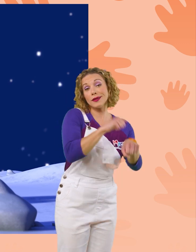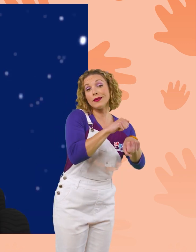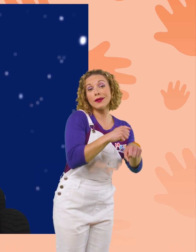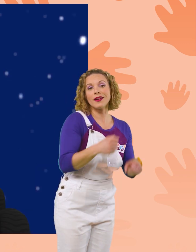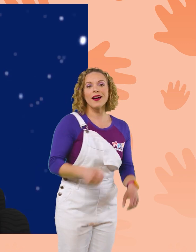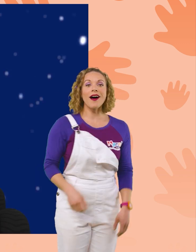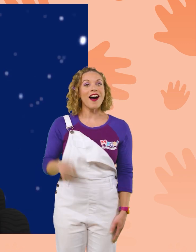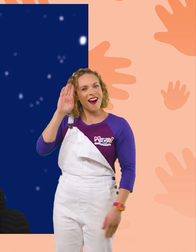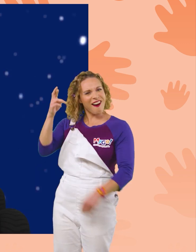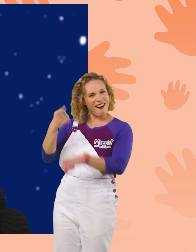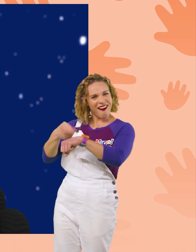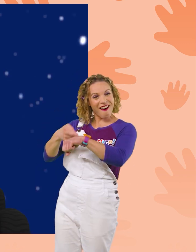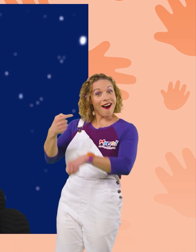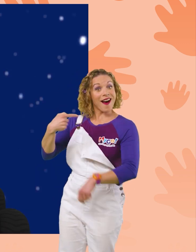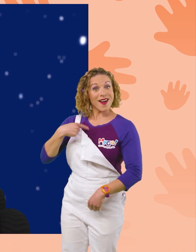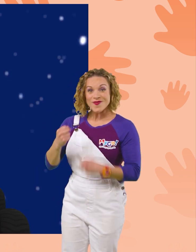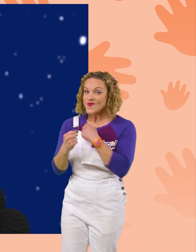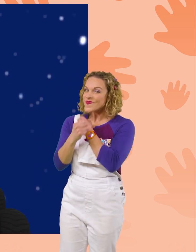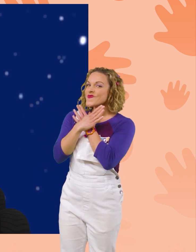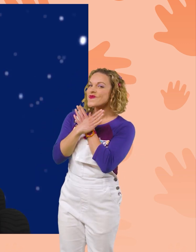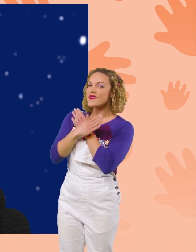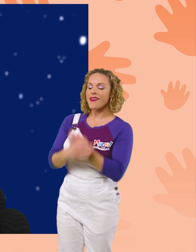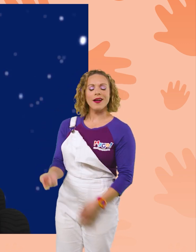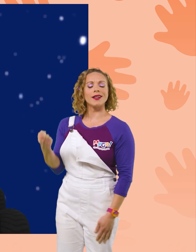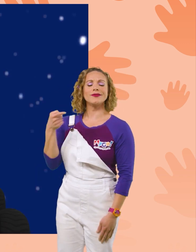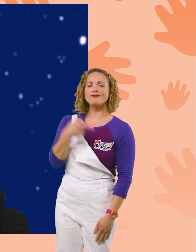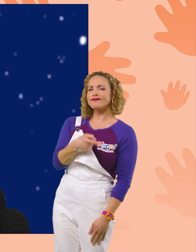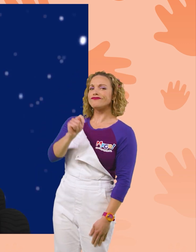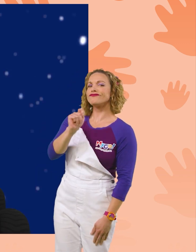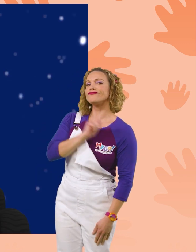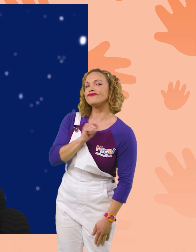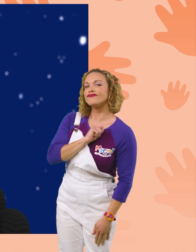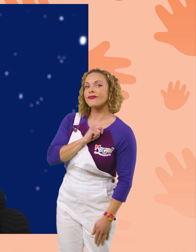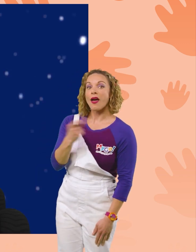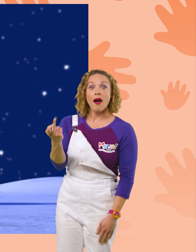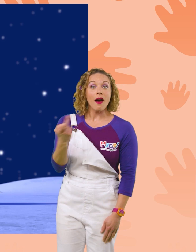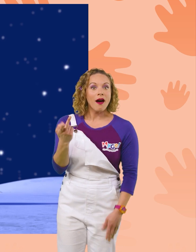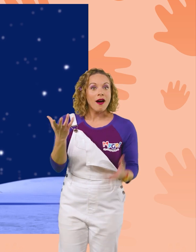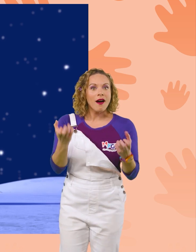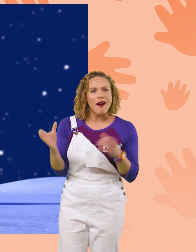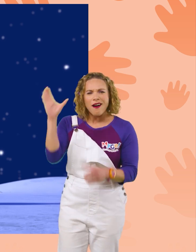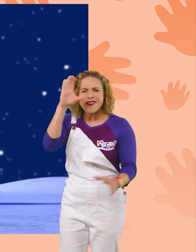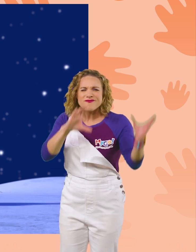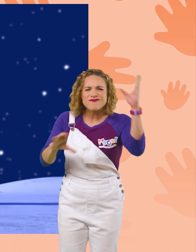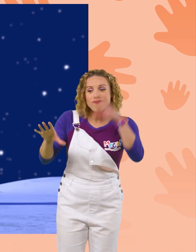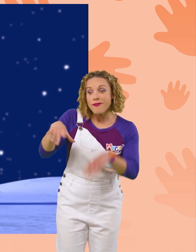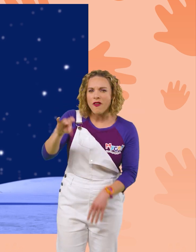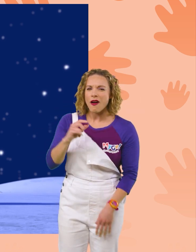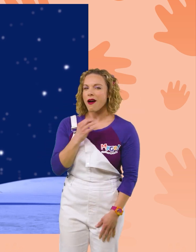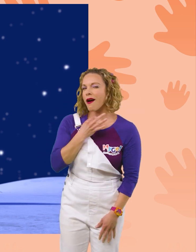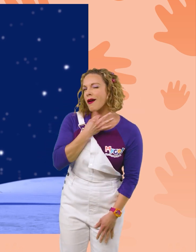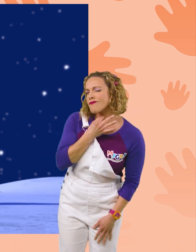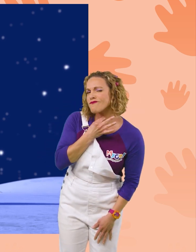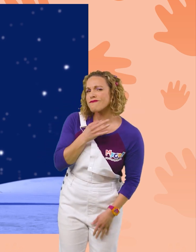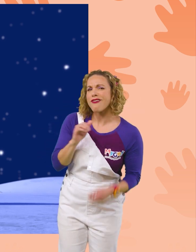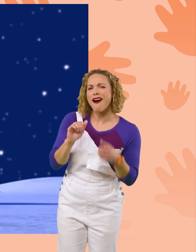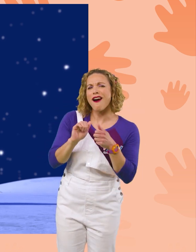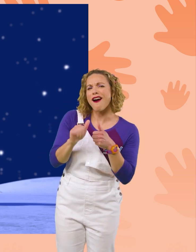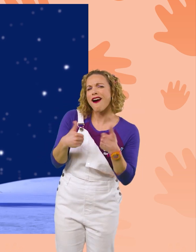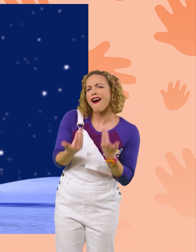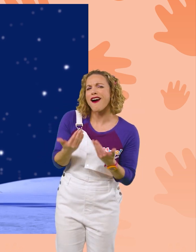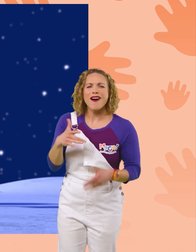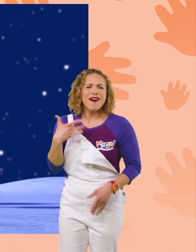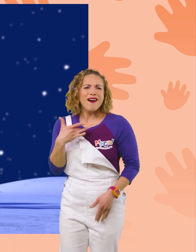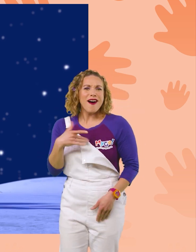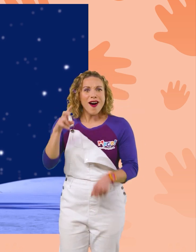a rock. Hey, Rocky. It's me, Blippi, and this is Tabs. We're here to find out what it's like to